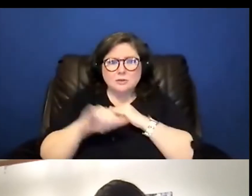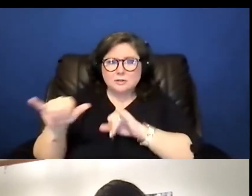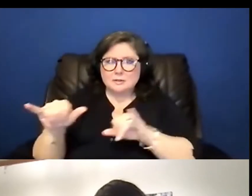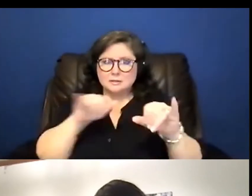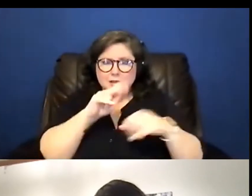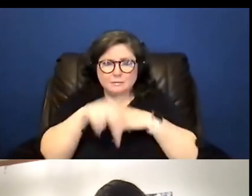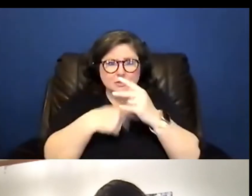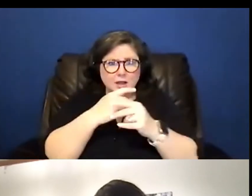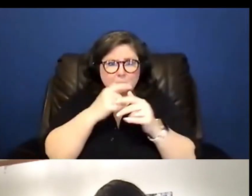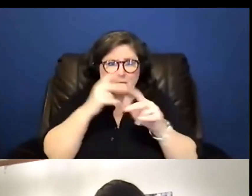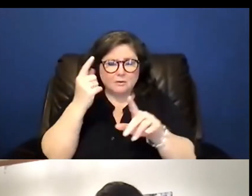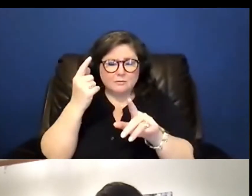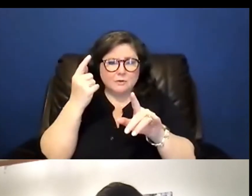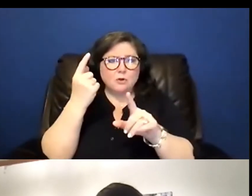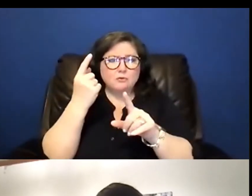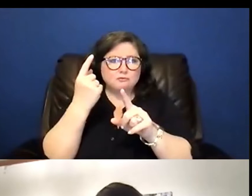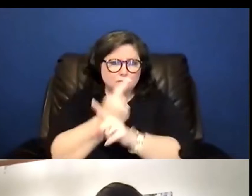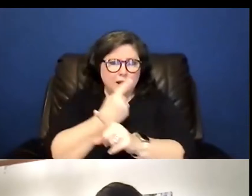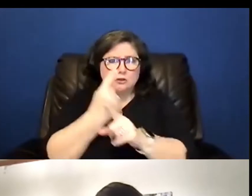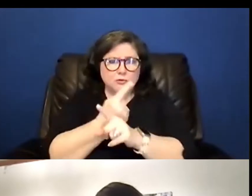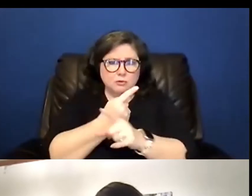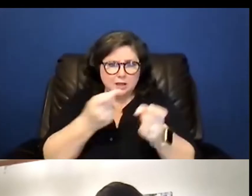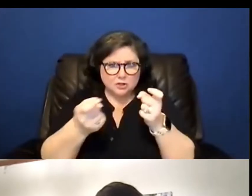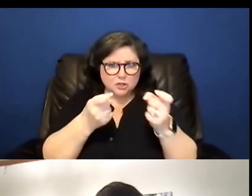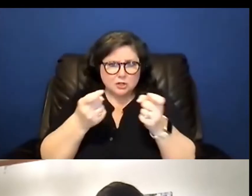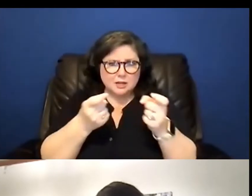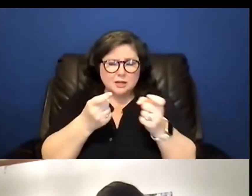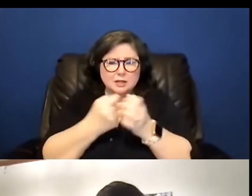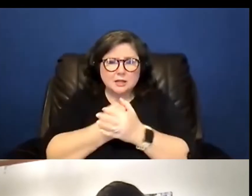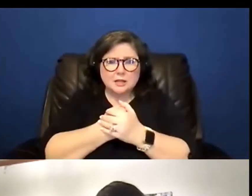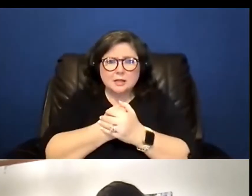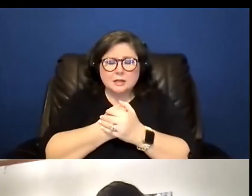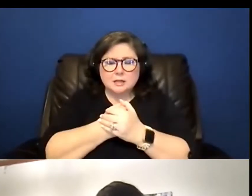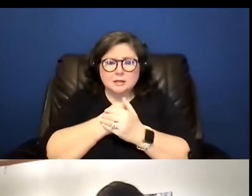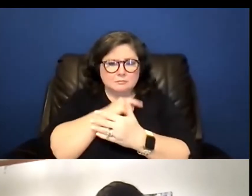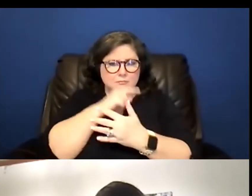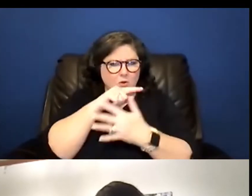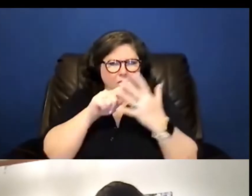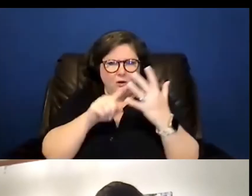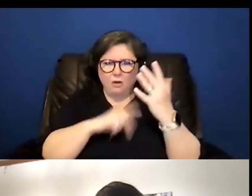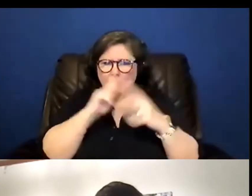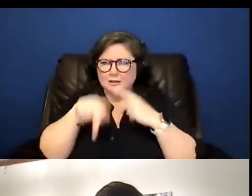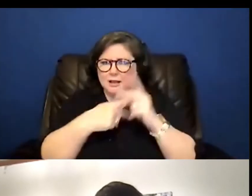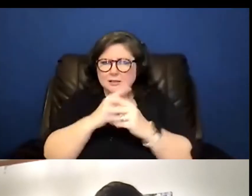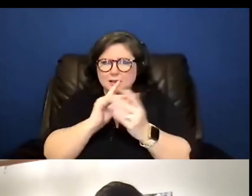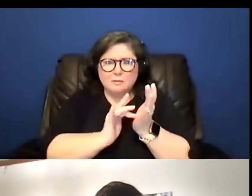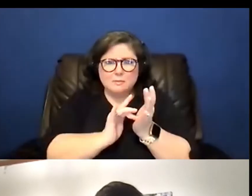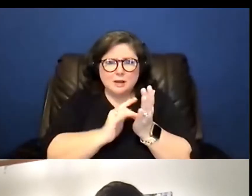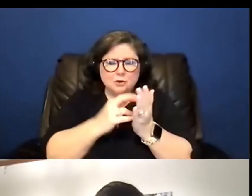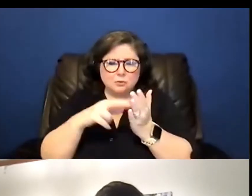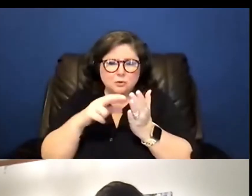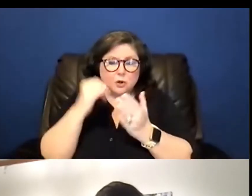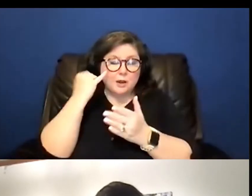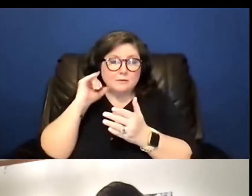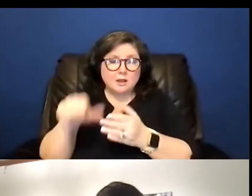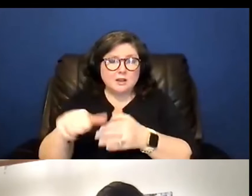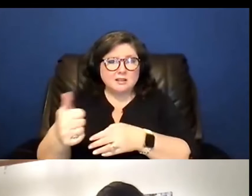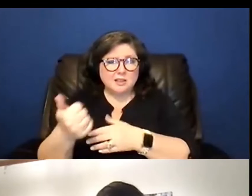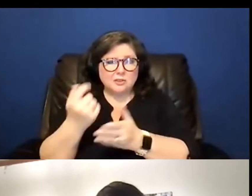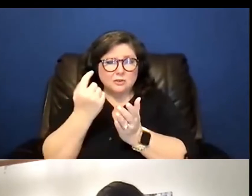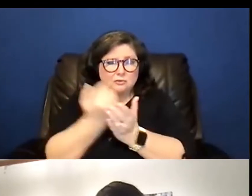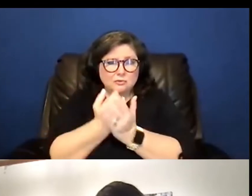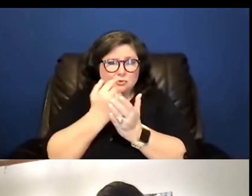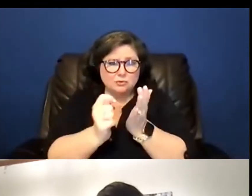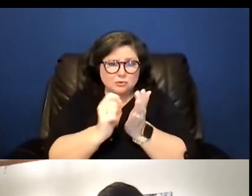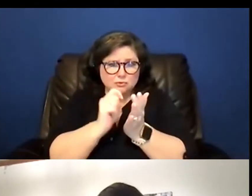of regulation in all types of medical research. So even alternative treatment using a new medicine,